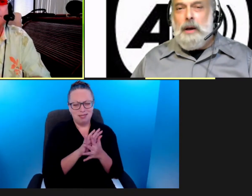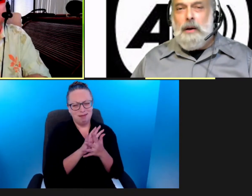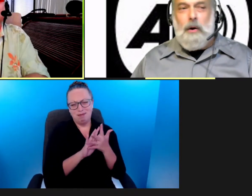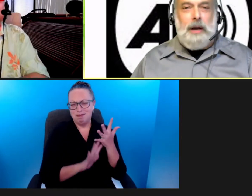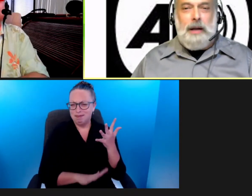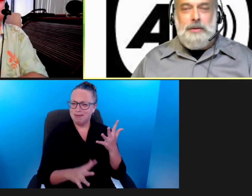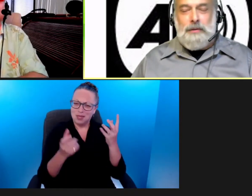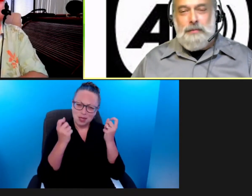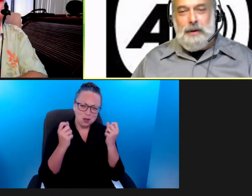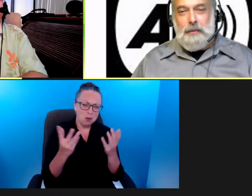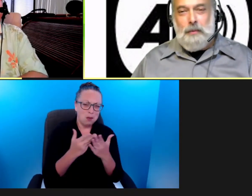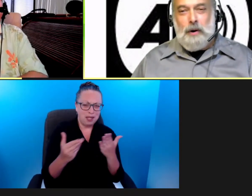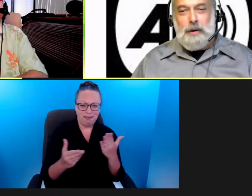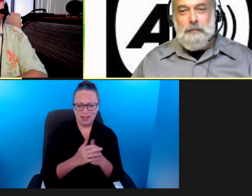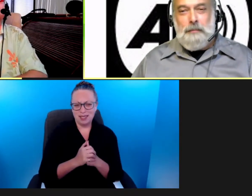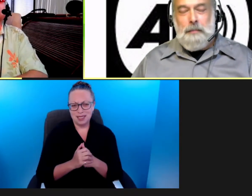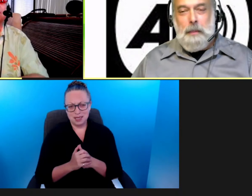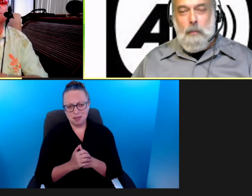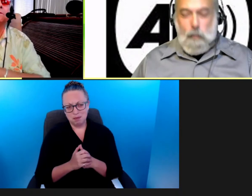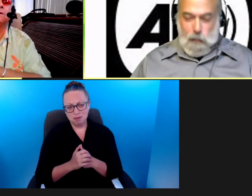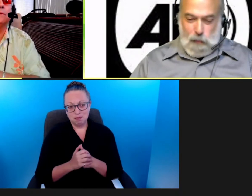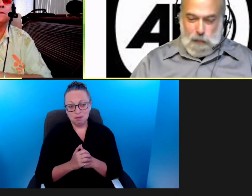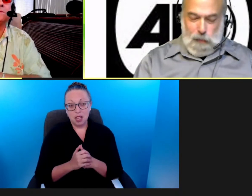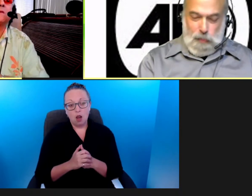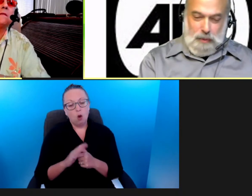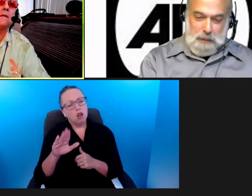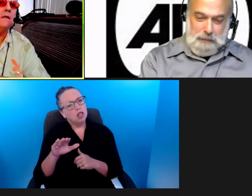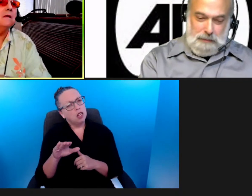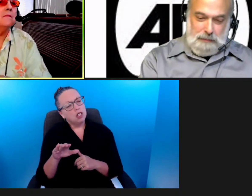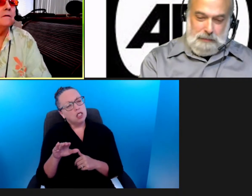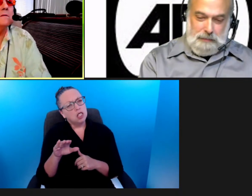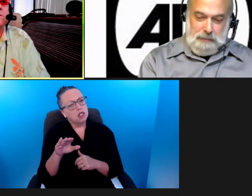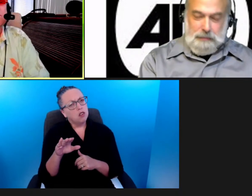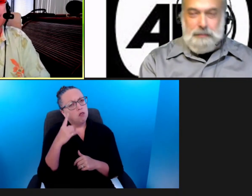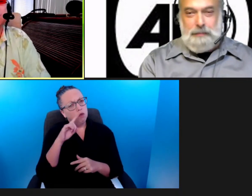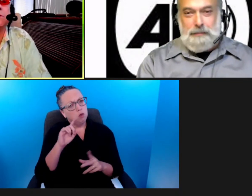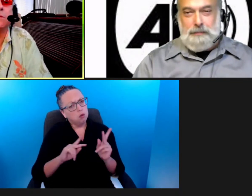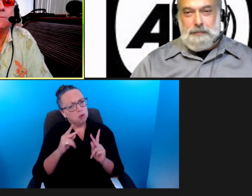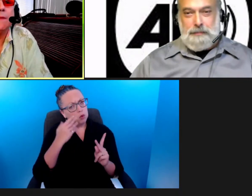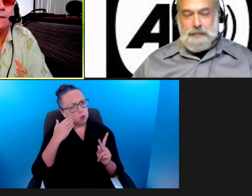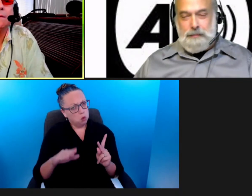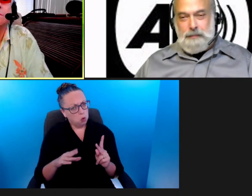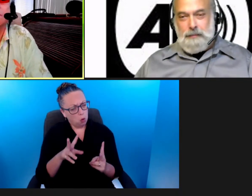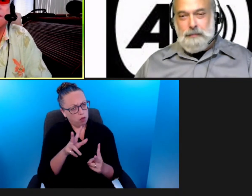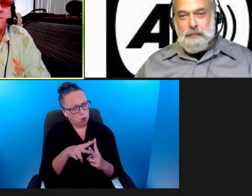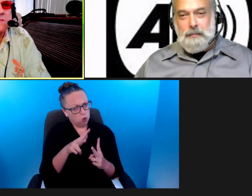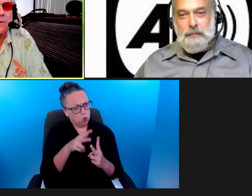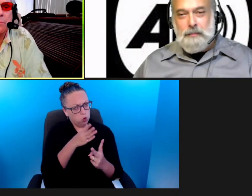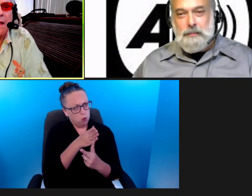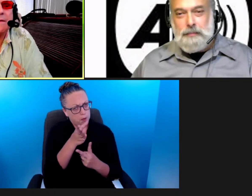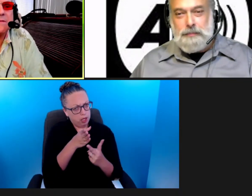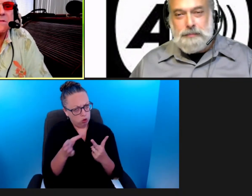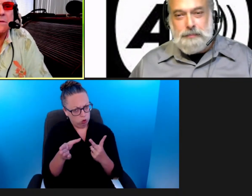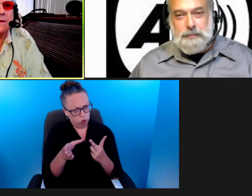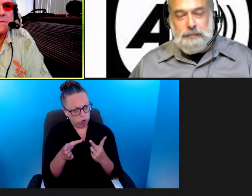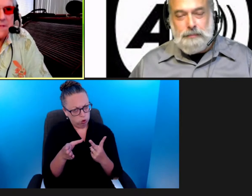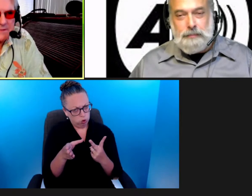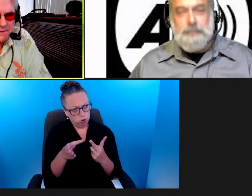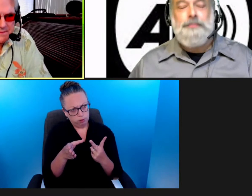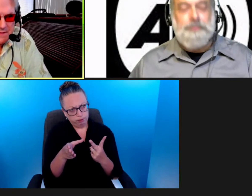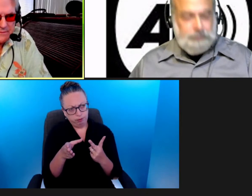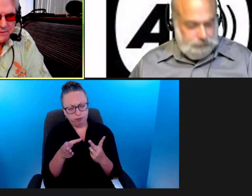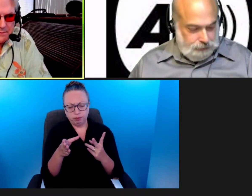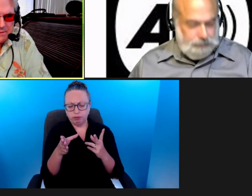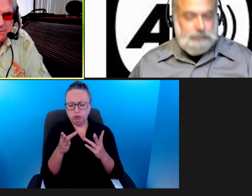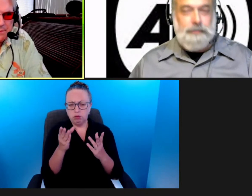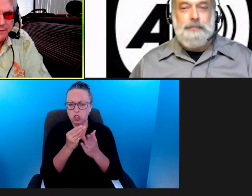Awards, all kinds of. Now, for those who don't know, Joel, we should say that there are 2 major consumer blindness